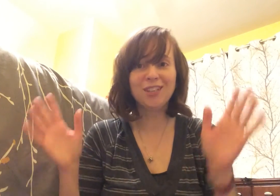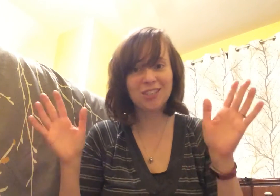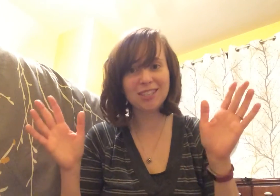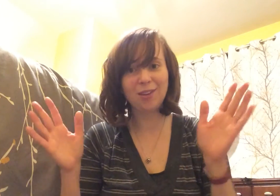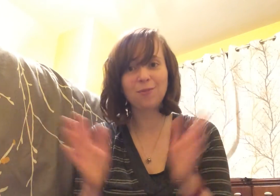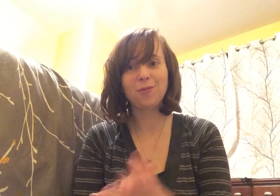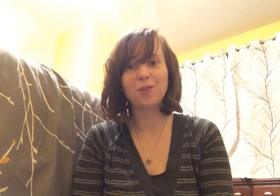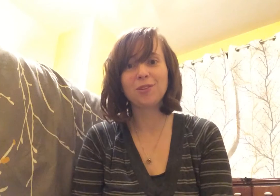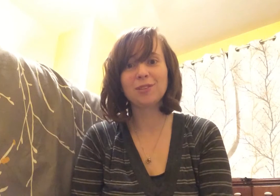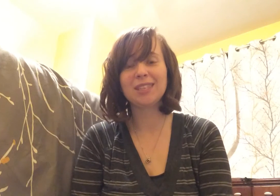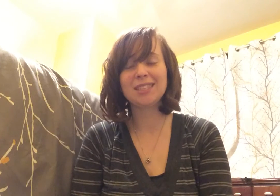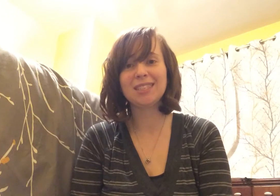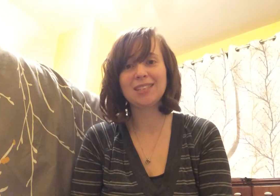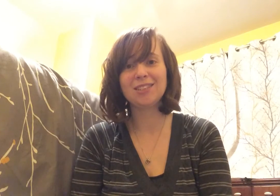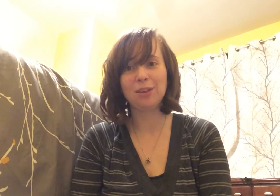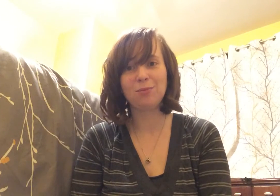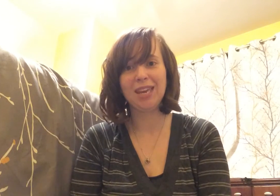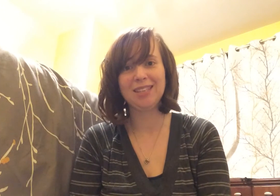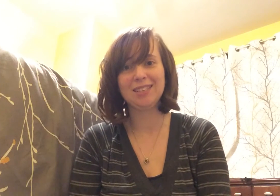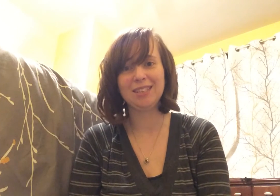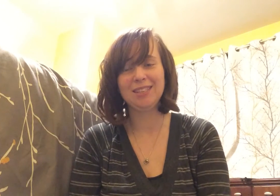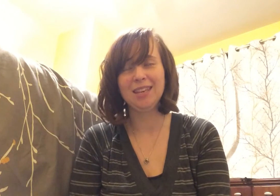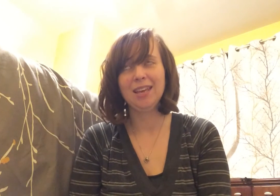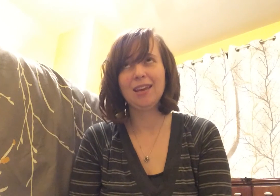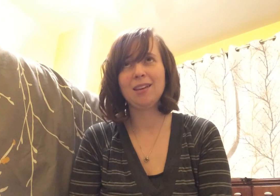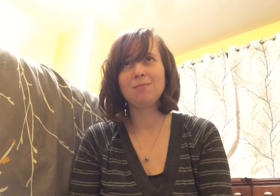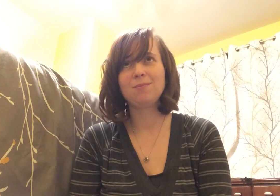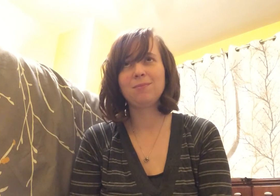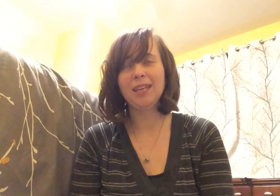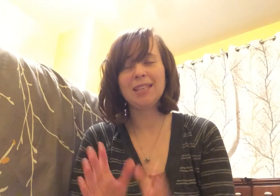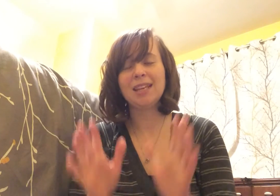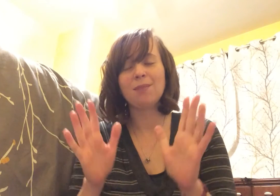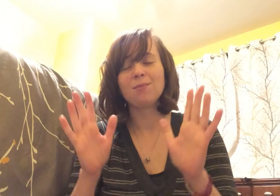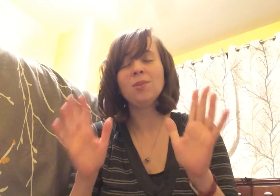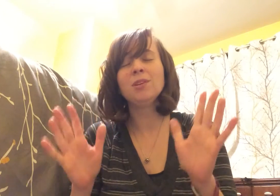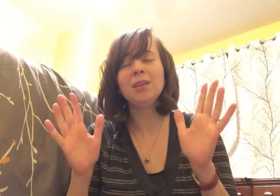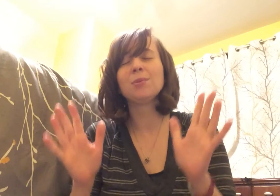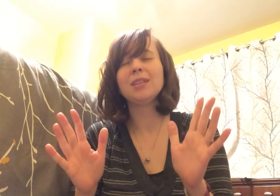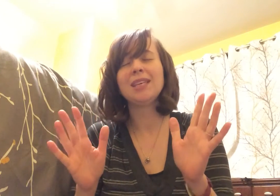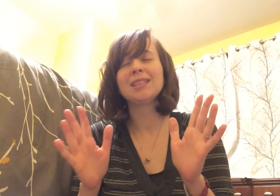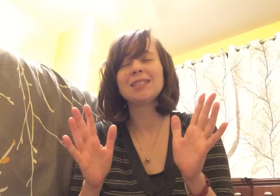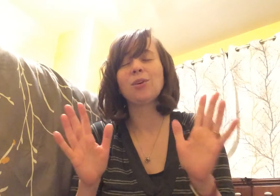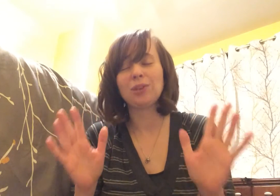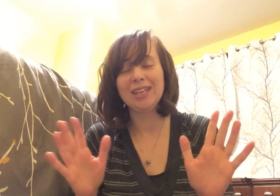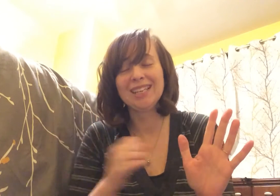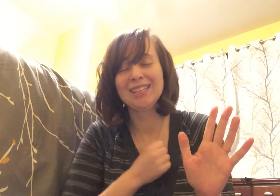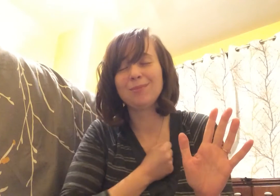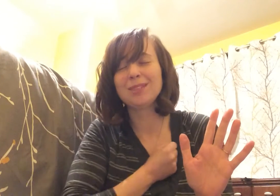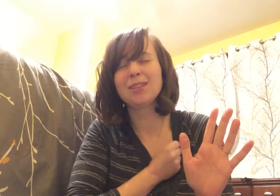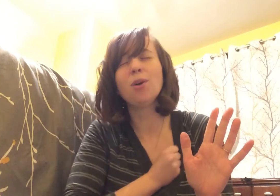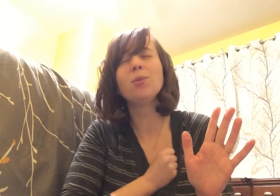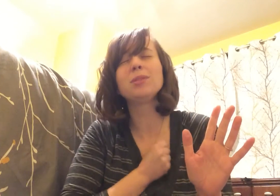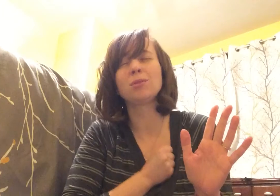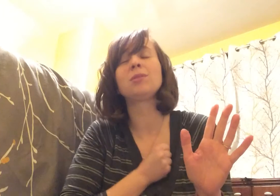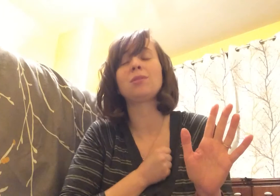finishes up for this session that we had done. Like I said, I'm really, really sorry. I'm so sorry